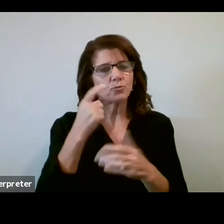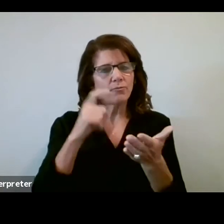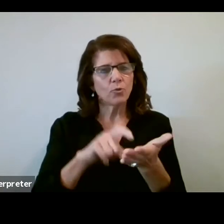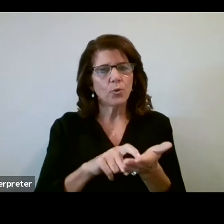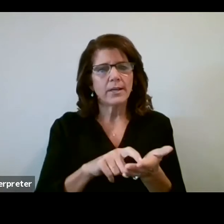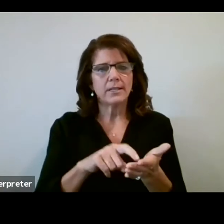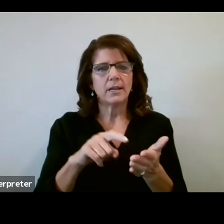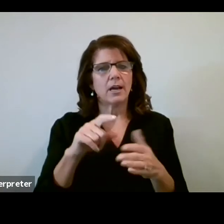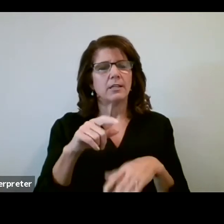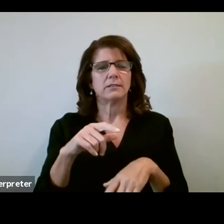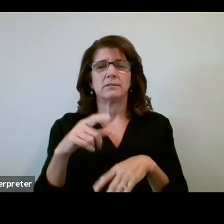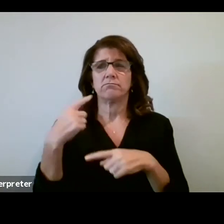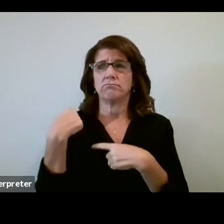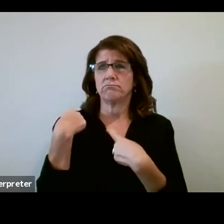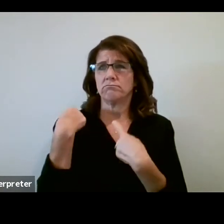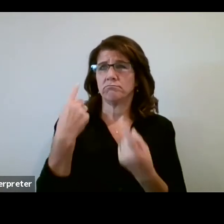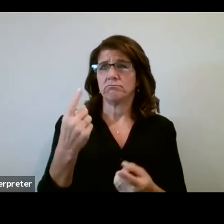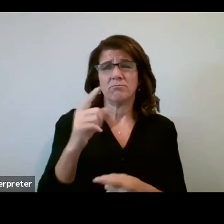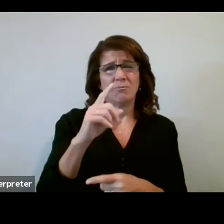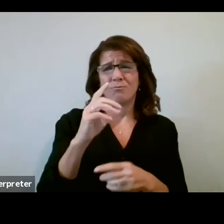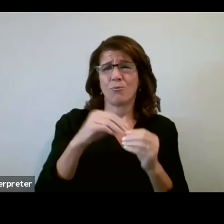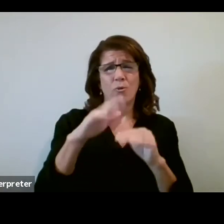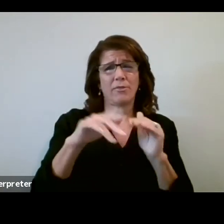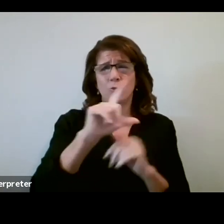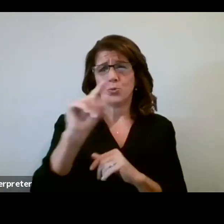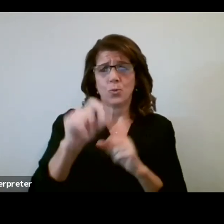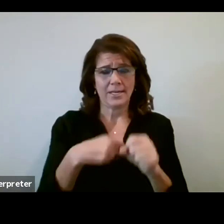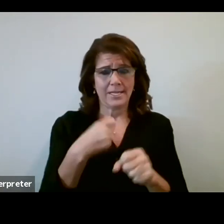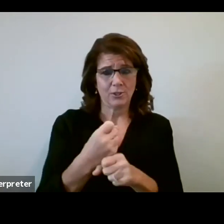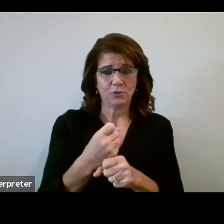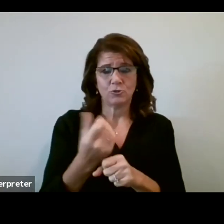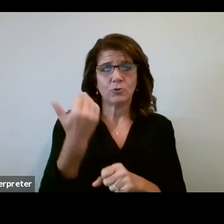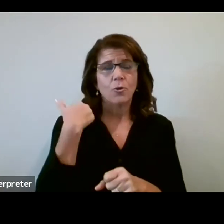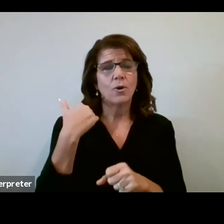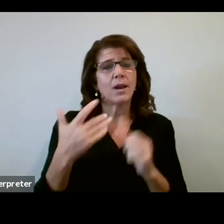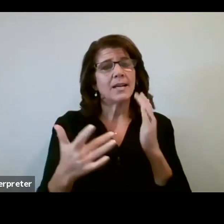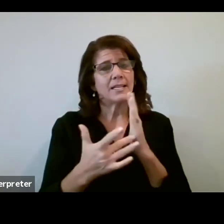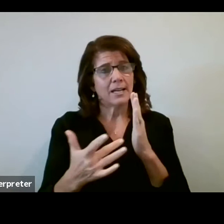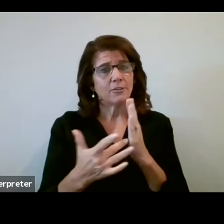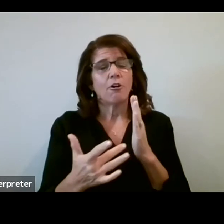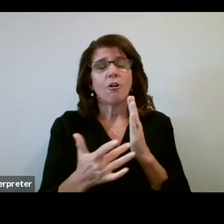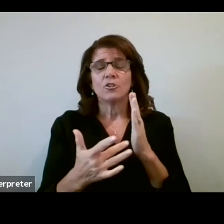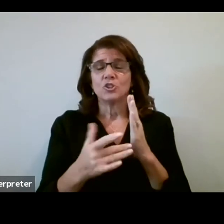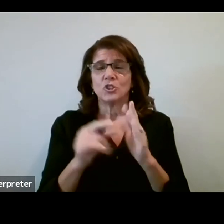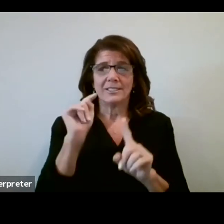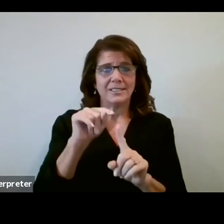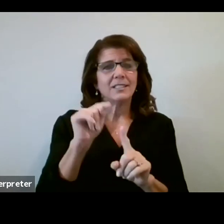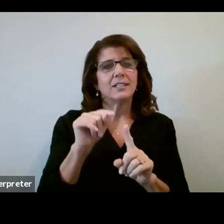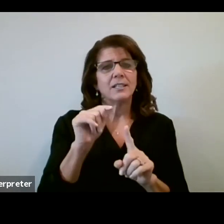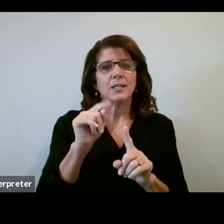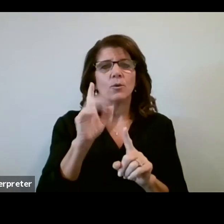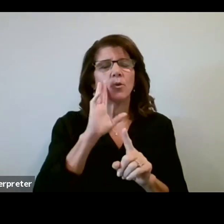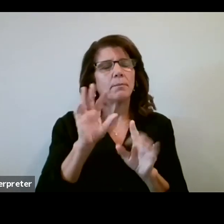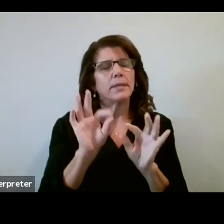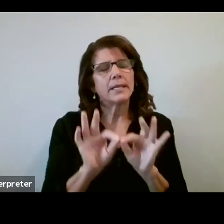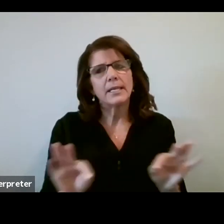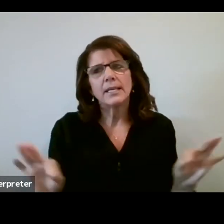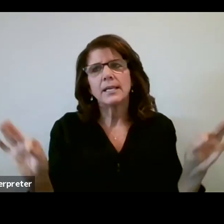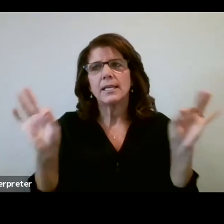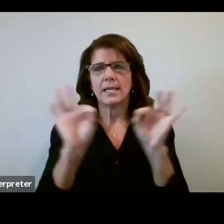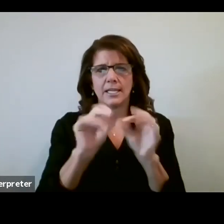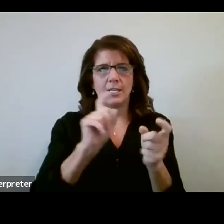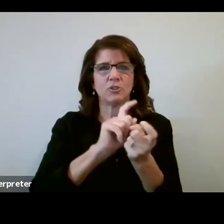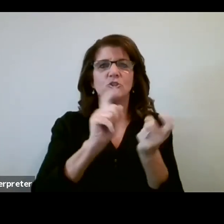recognized early on, over 20 years ago, that technology is going to be a key